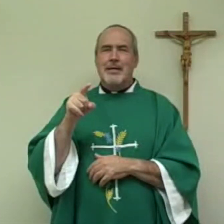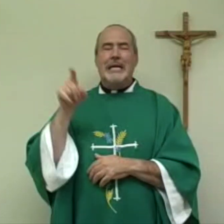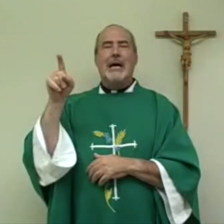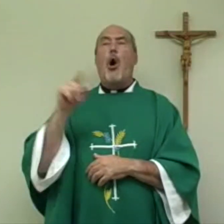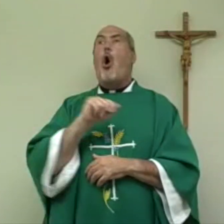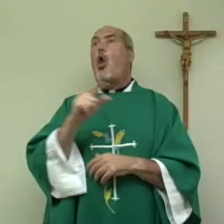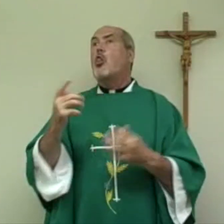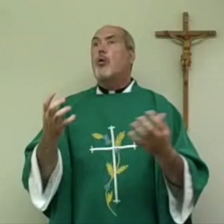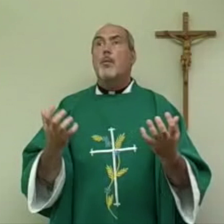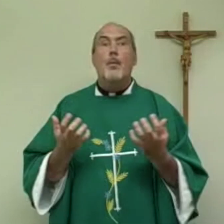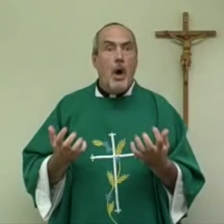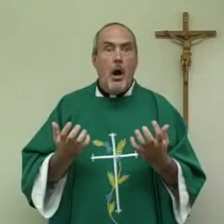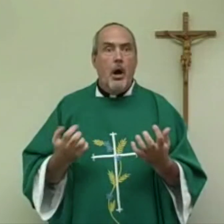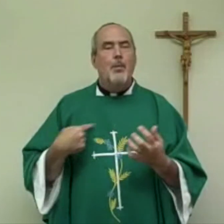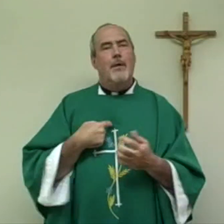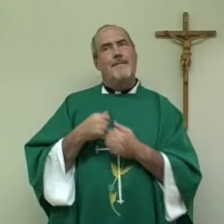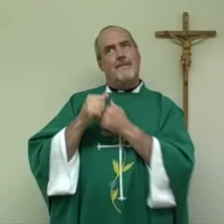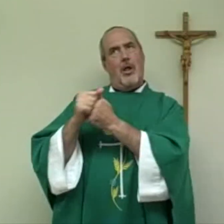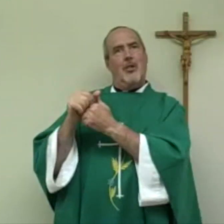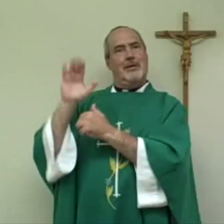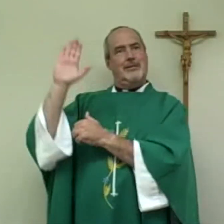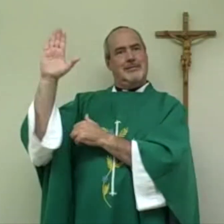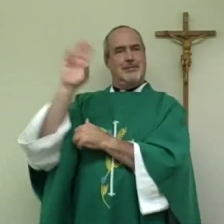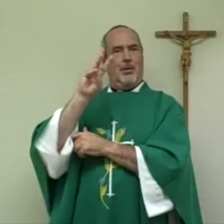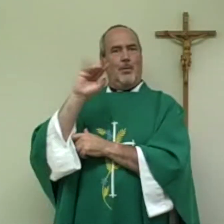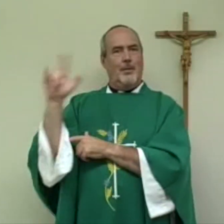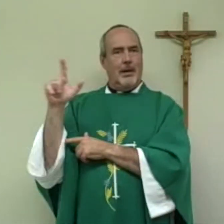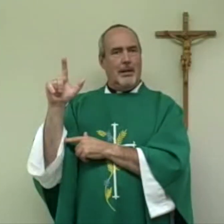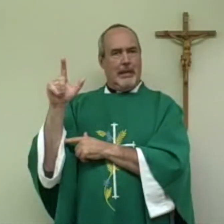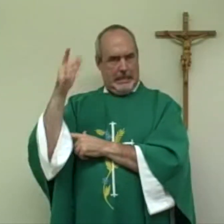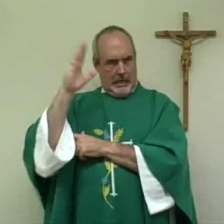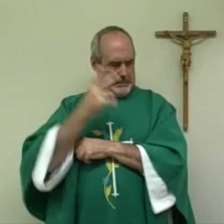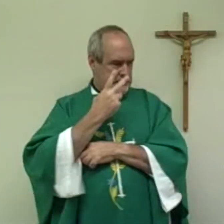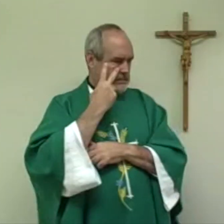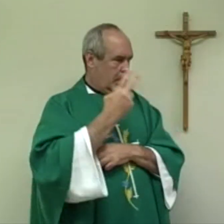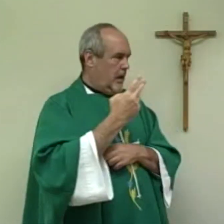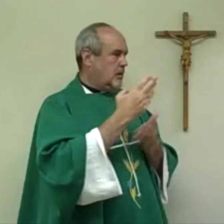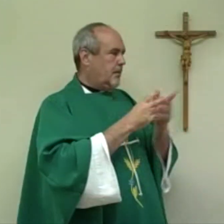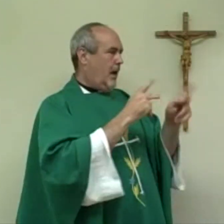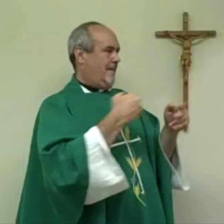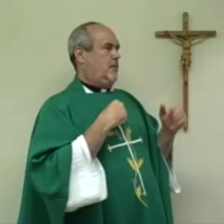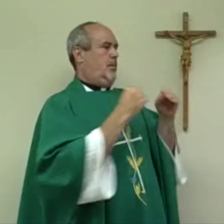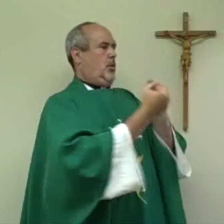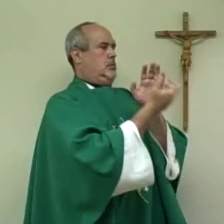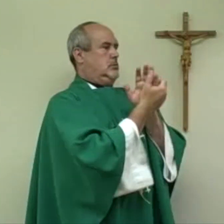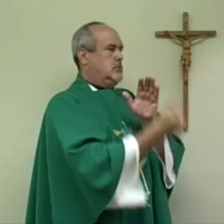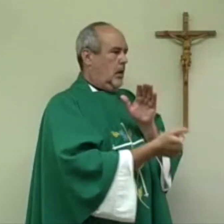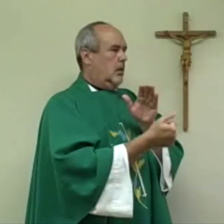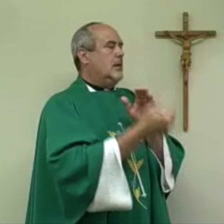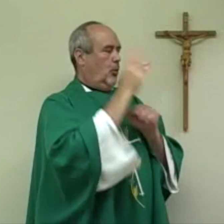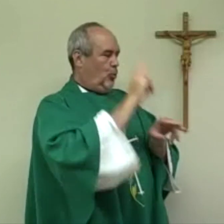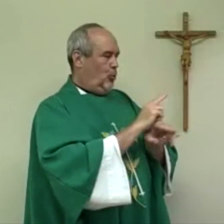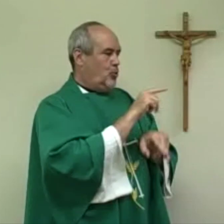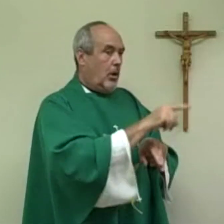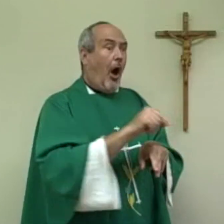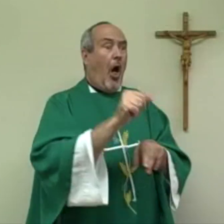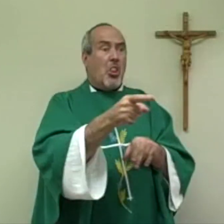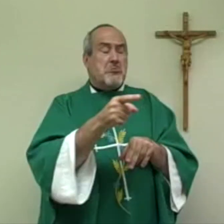God doesn't really care about all of those things. He simply wants us to follow his will. Sure, he